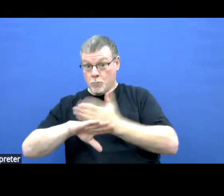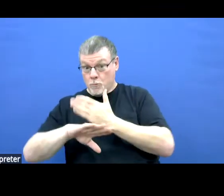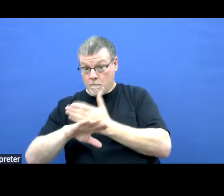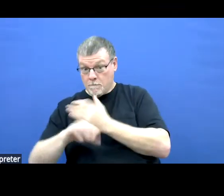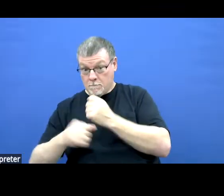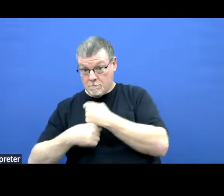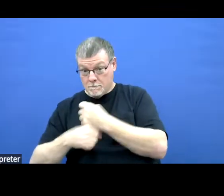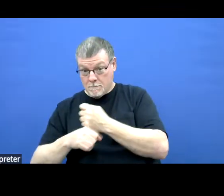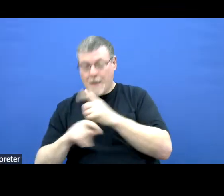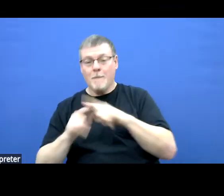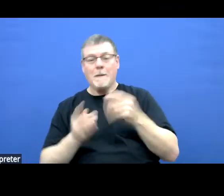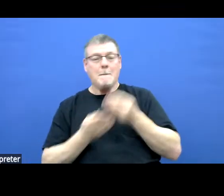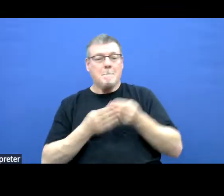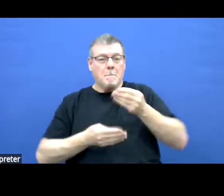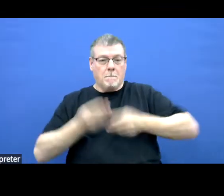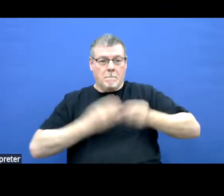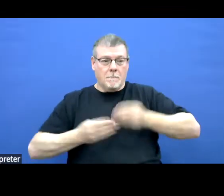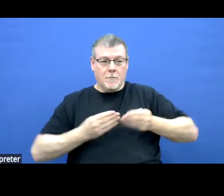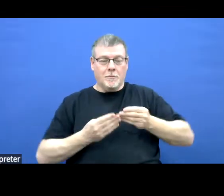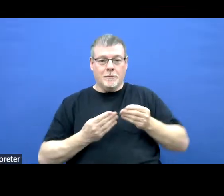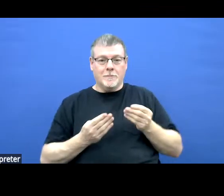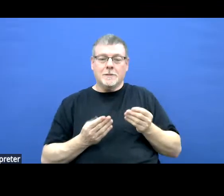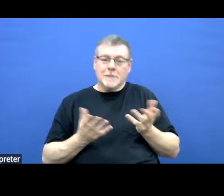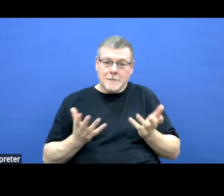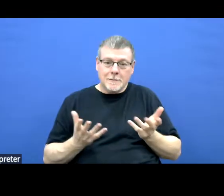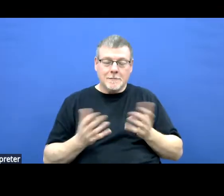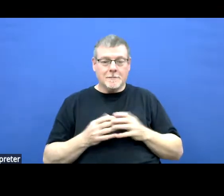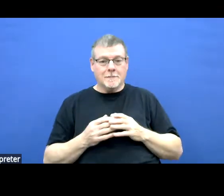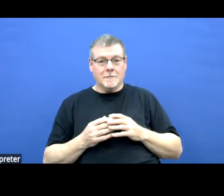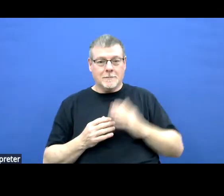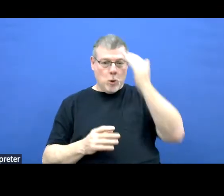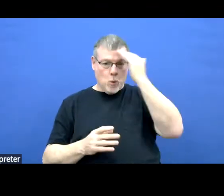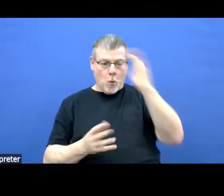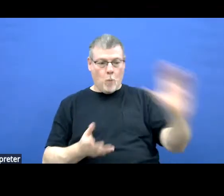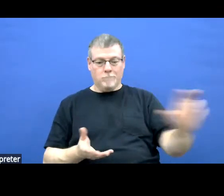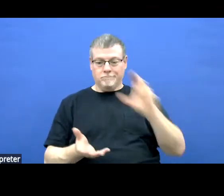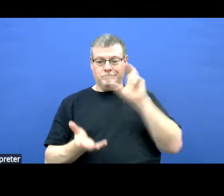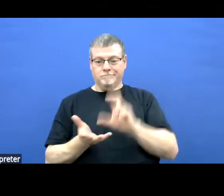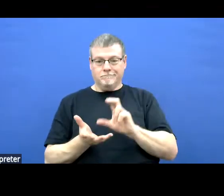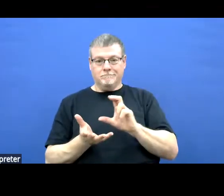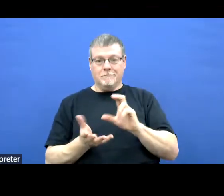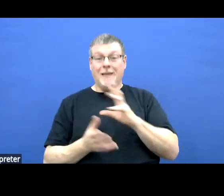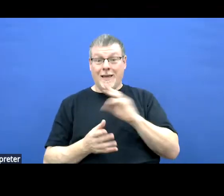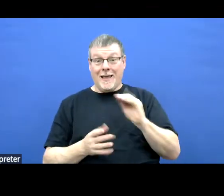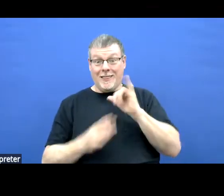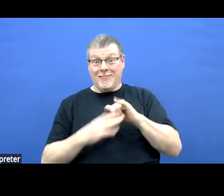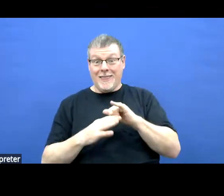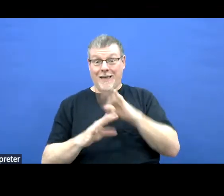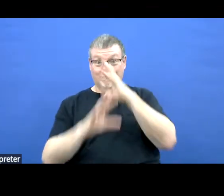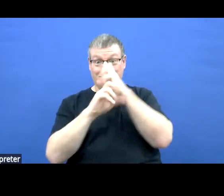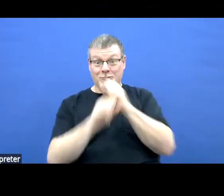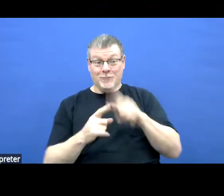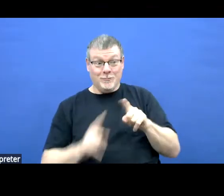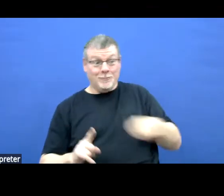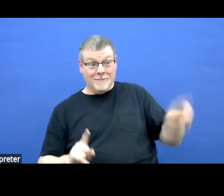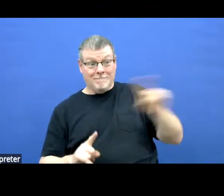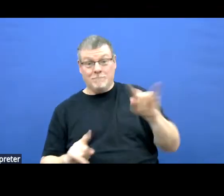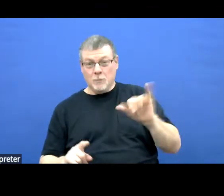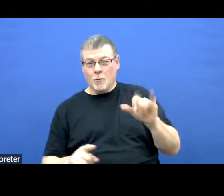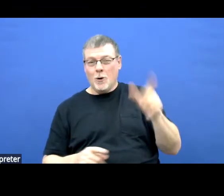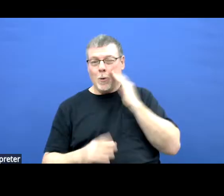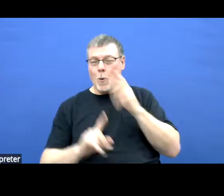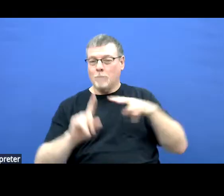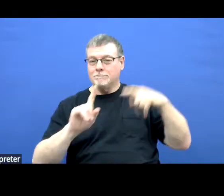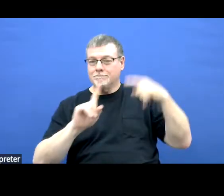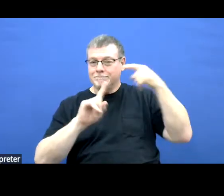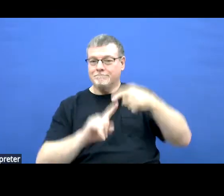but because from a budgeting standpoint, it's known, and that's also attractive to them. They know what their